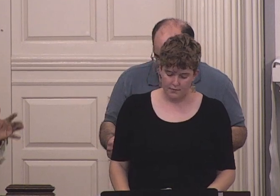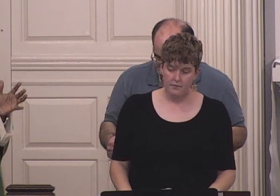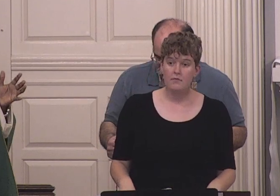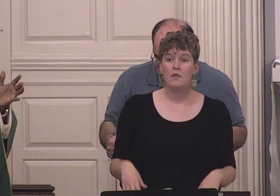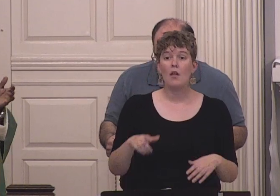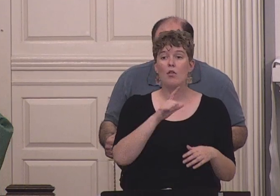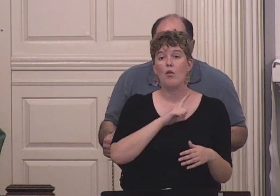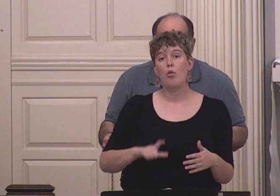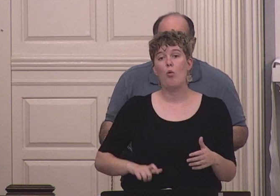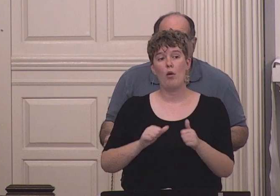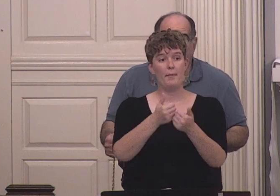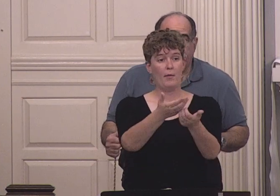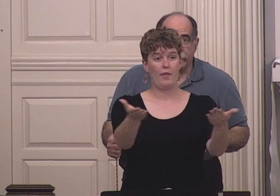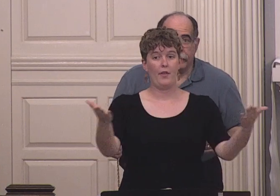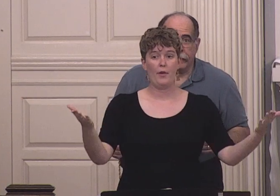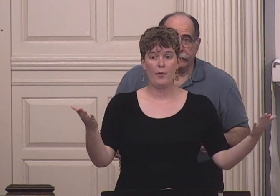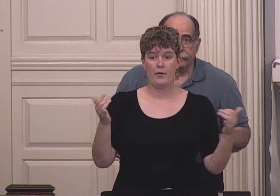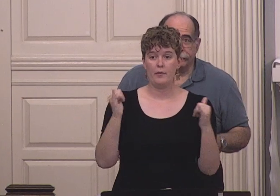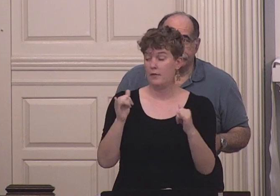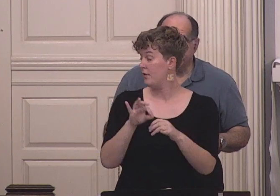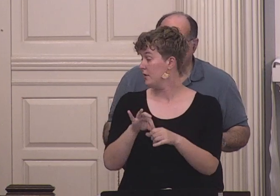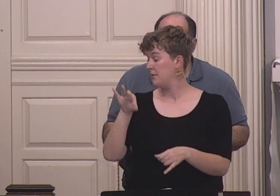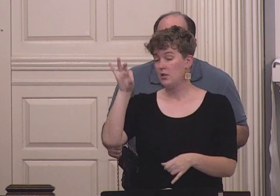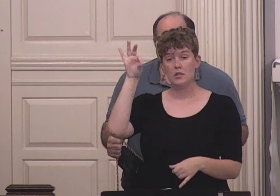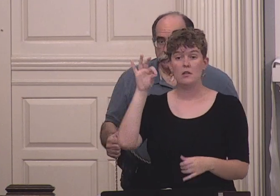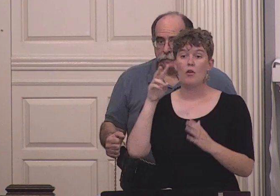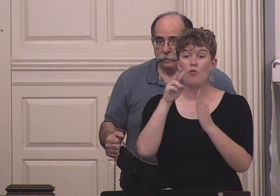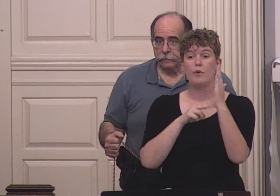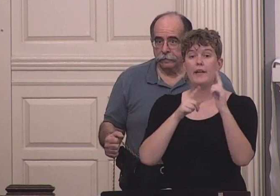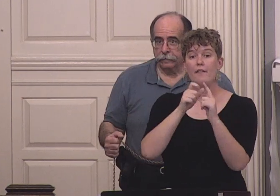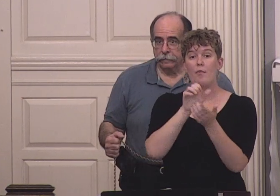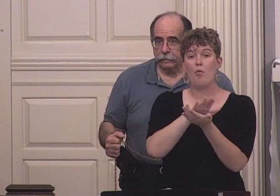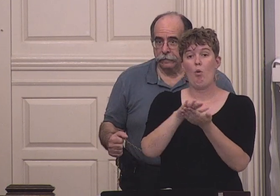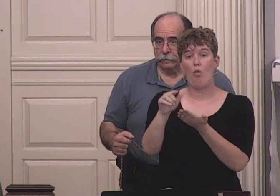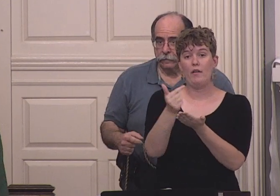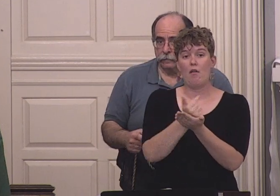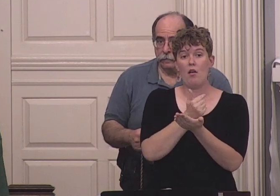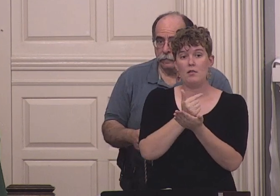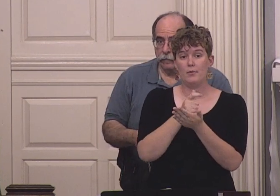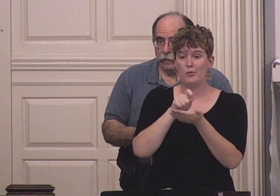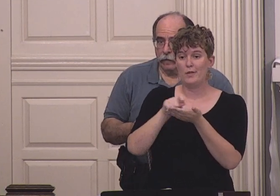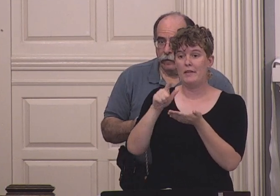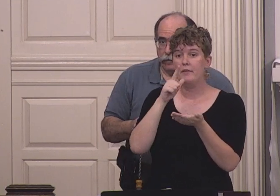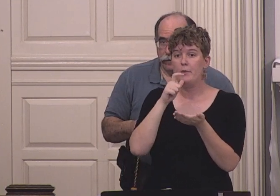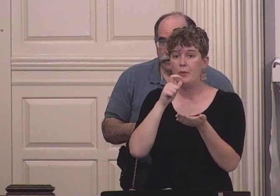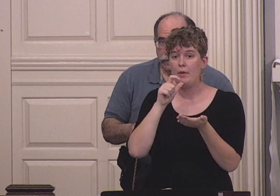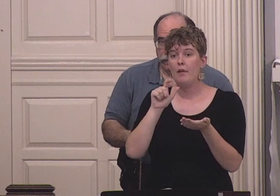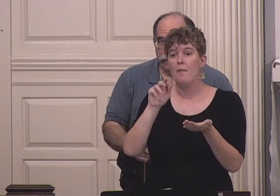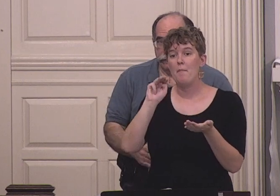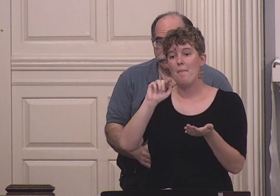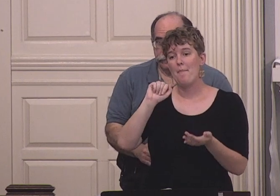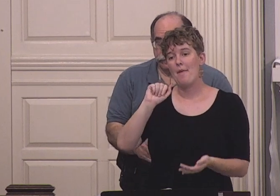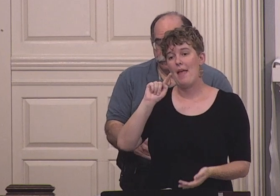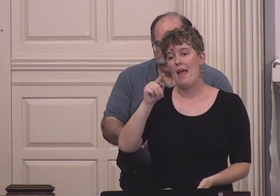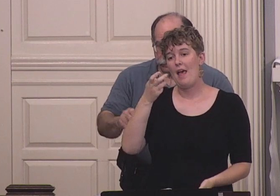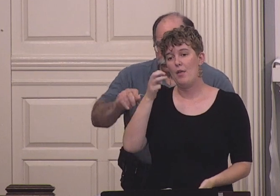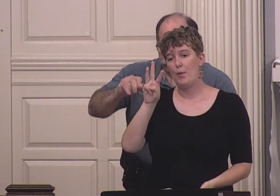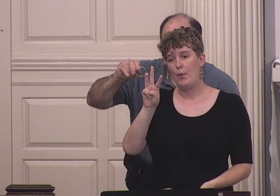The Lord be with you. And with your spirit. A reading from the Holy Gospel according to Matthew.